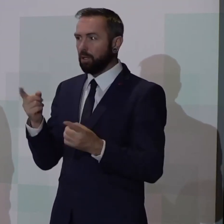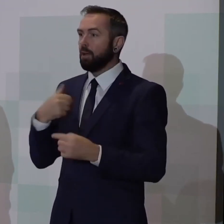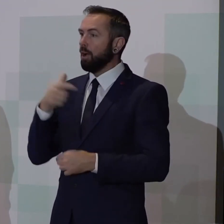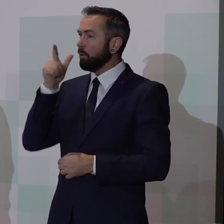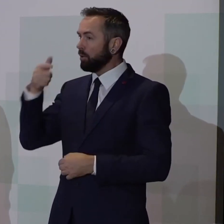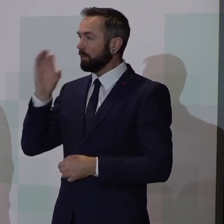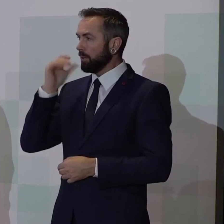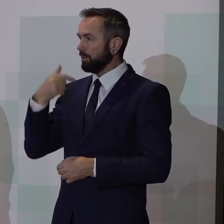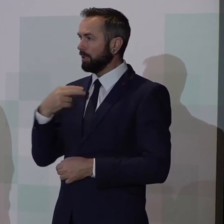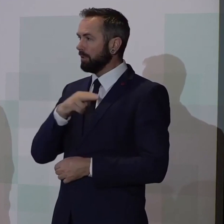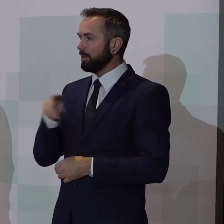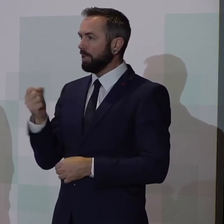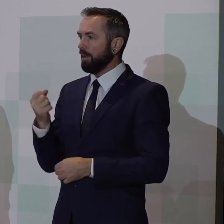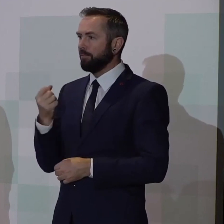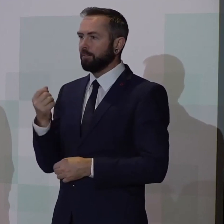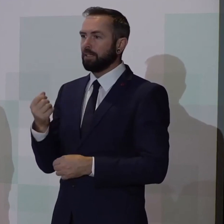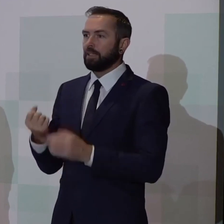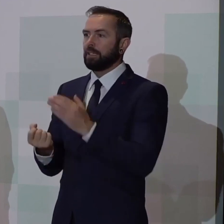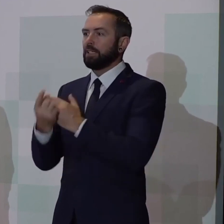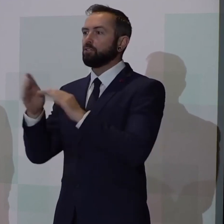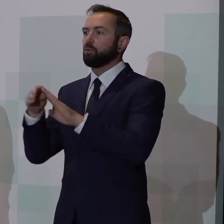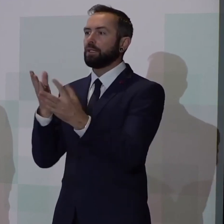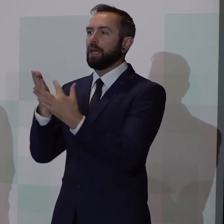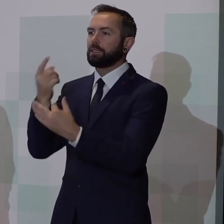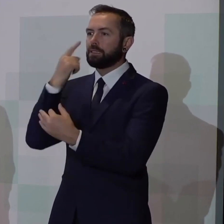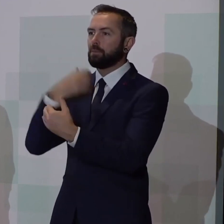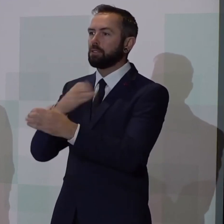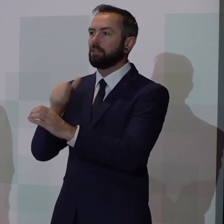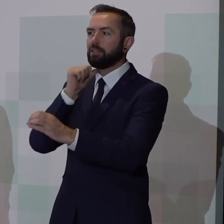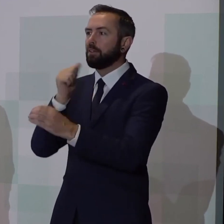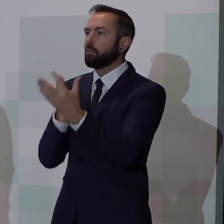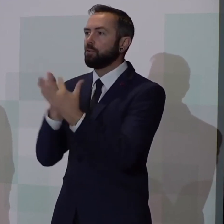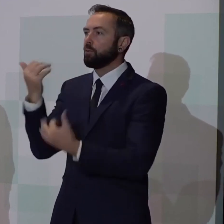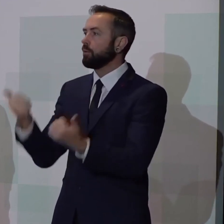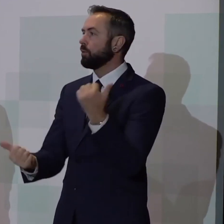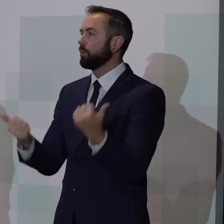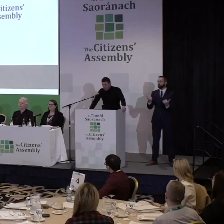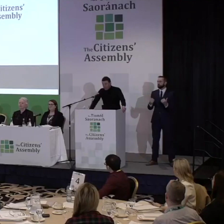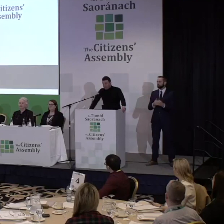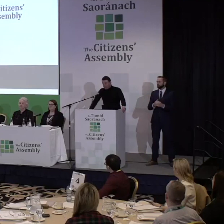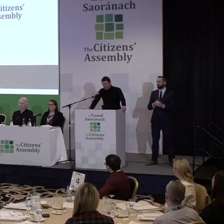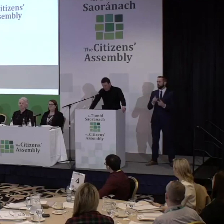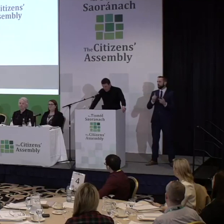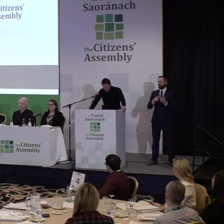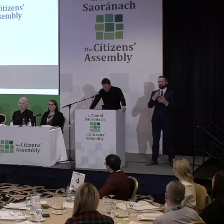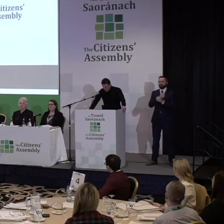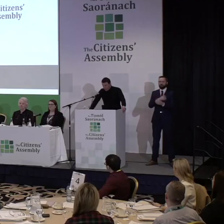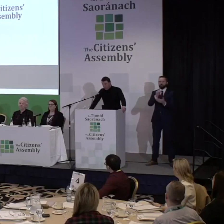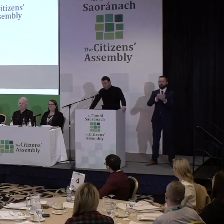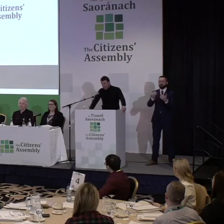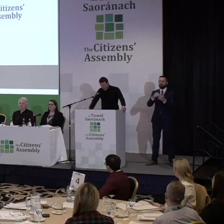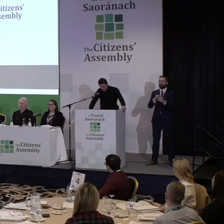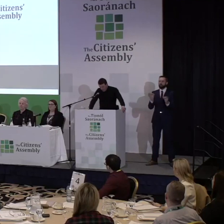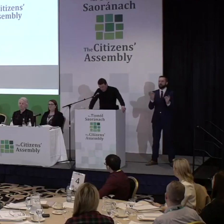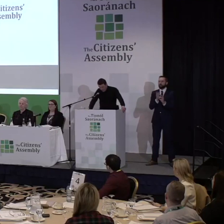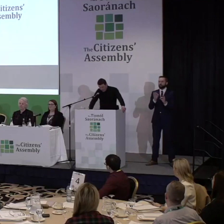that I didn't have issues with access to see my children. I never had to go through the court system, and I never had to apply for guardianship, so for